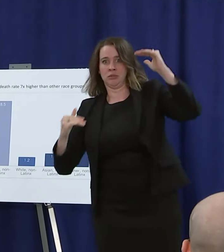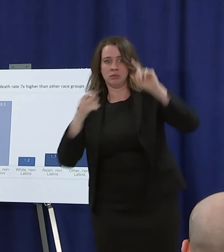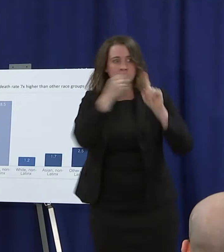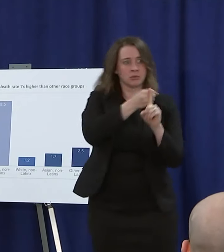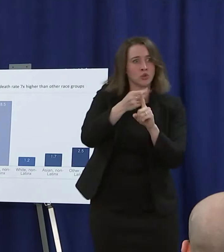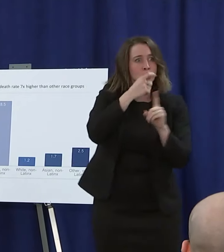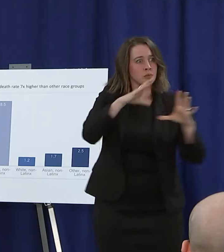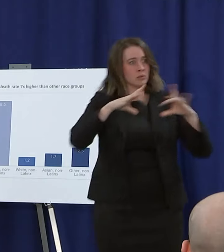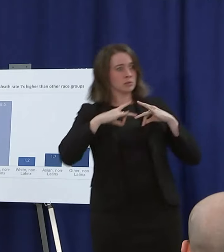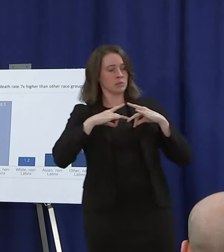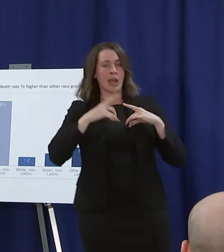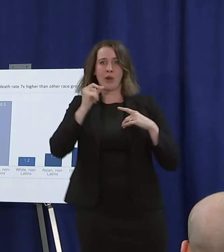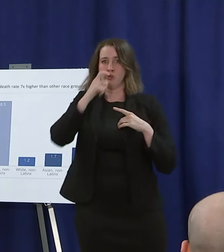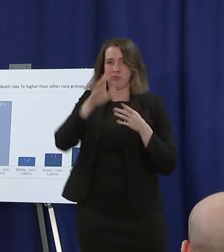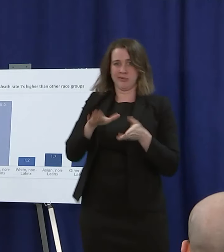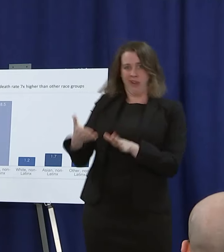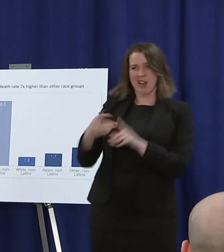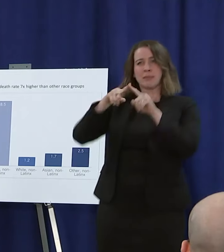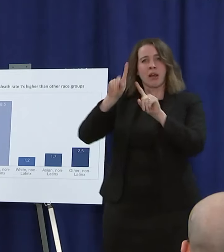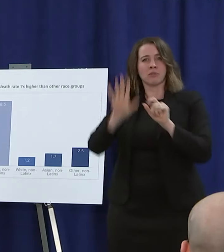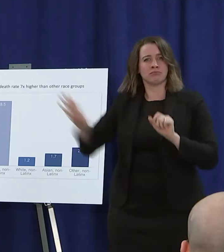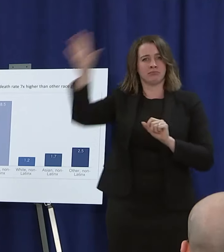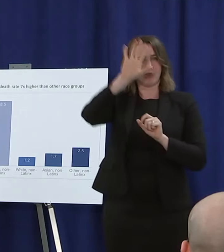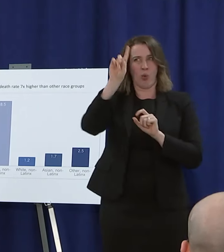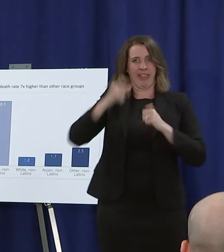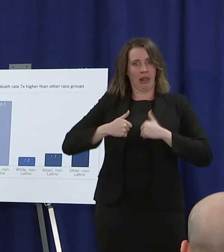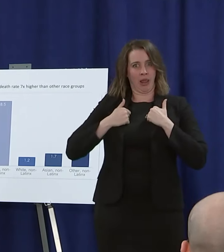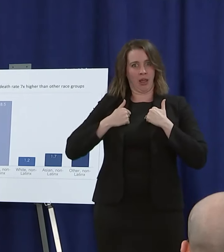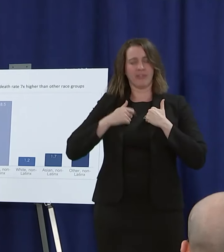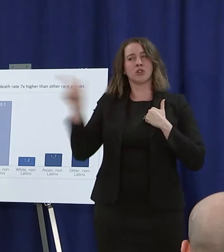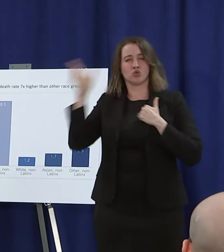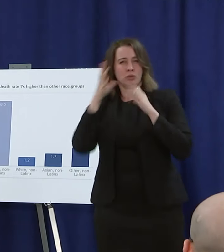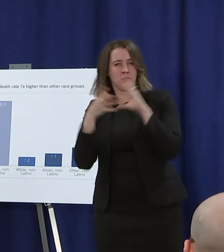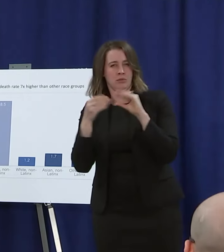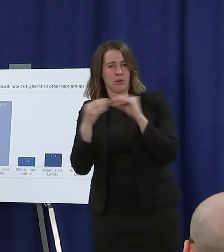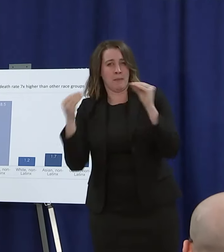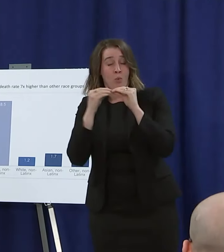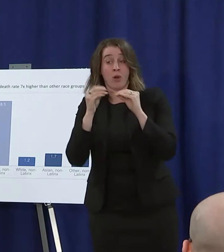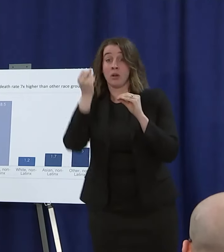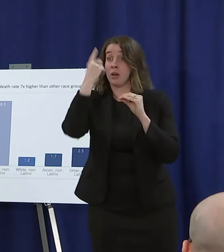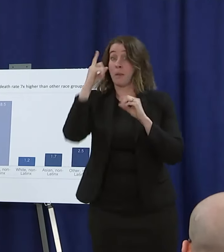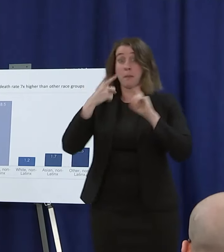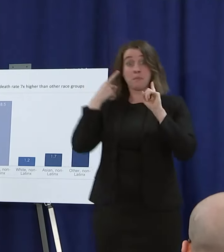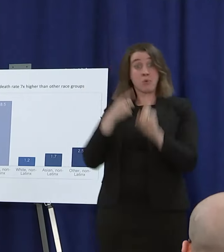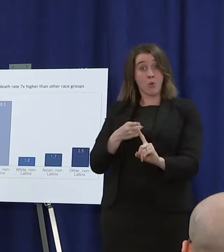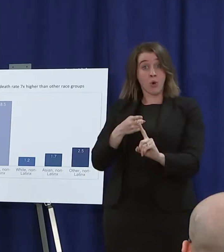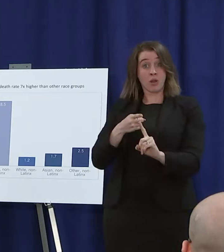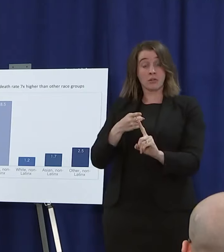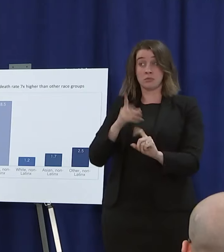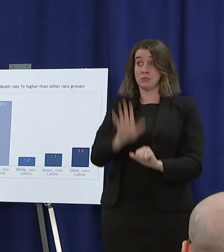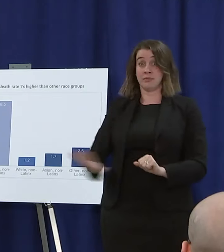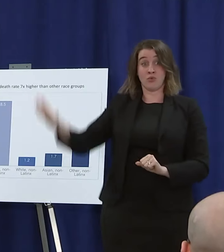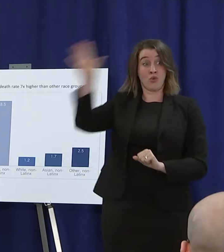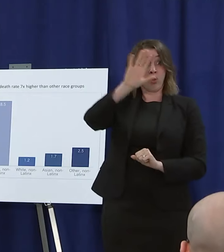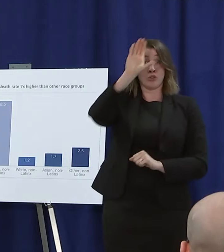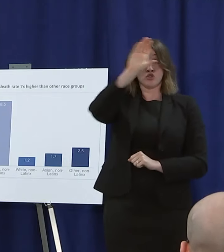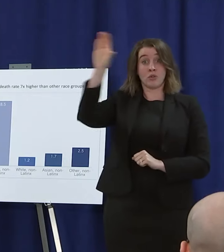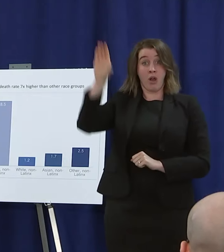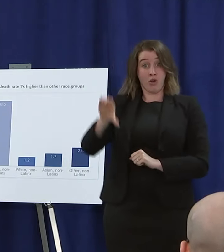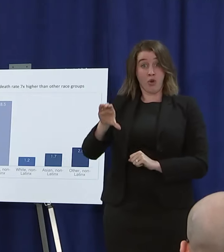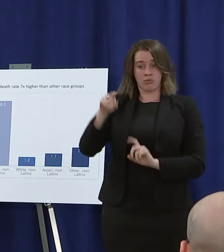city. Dr. Arity will provide more details in a moment, but the bottom line is this. Among Chicagoans